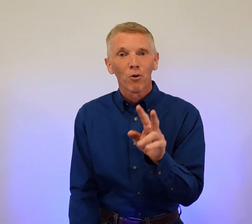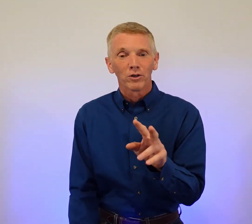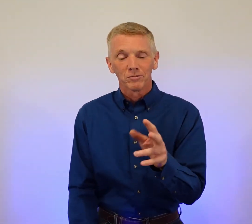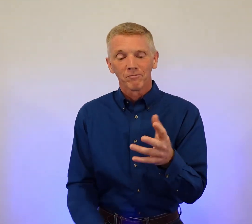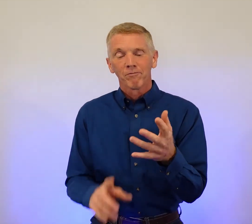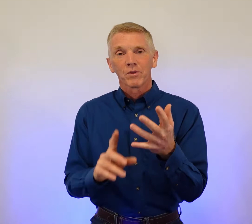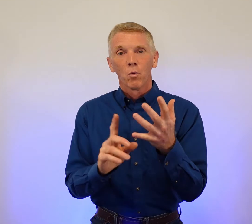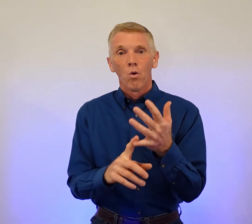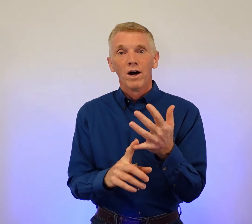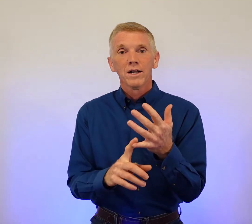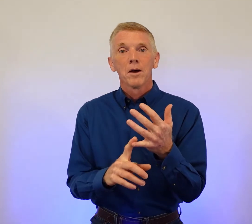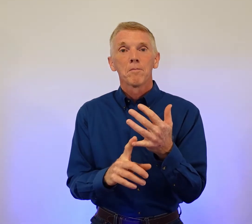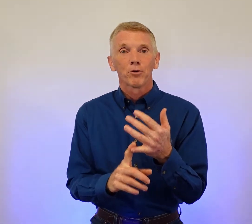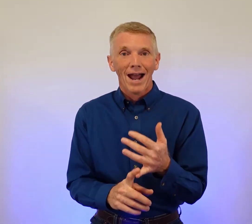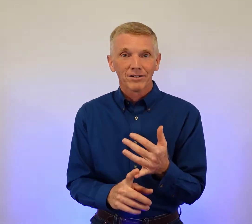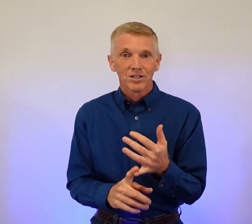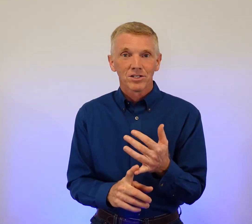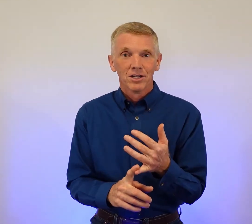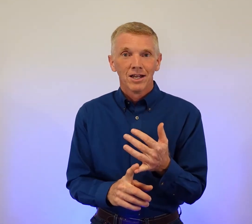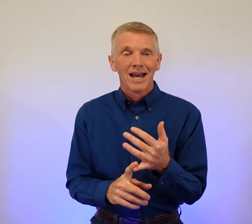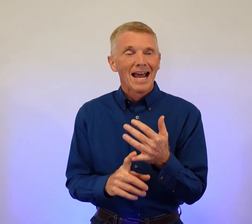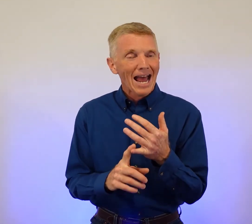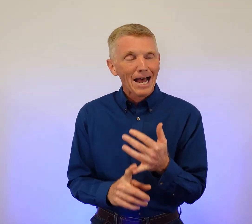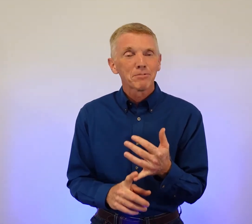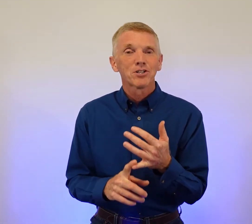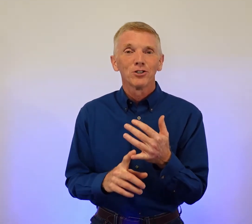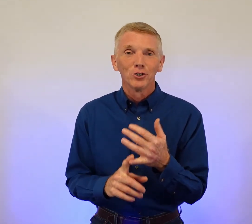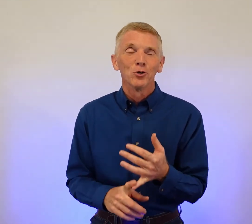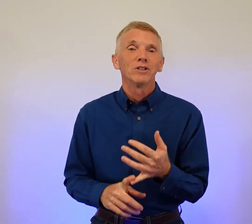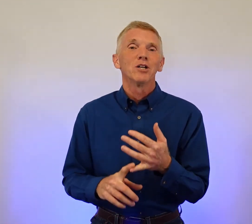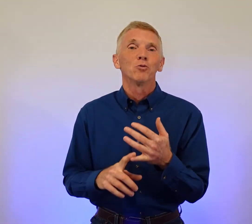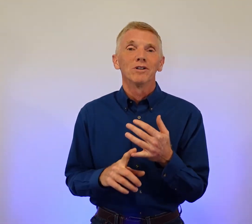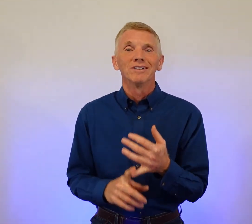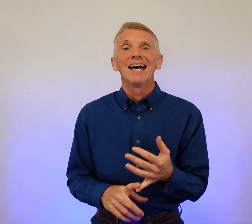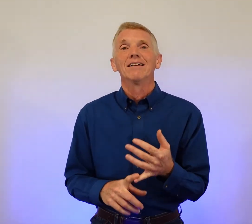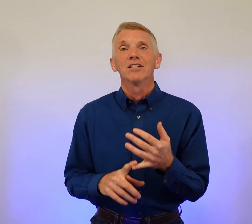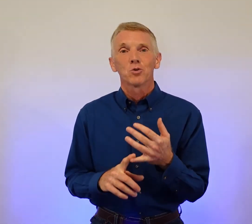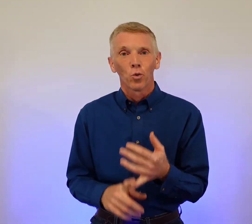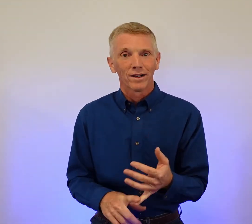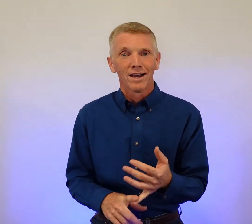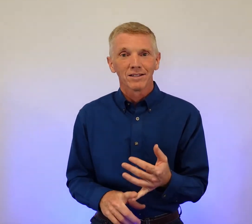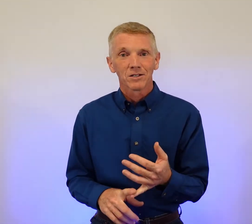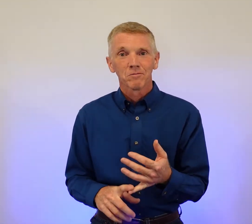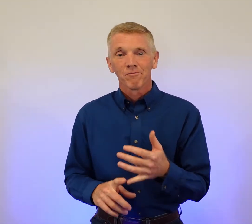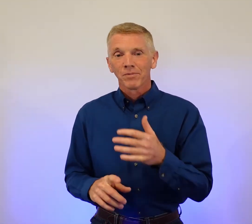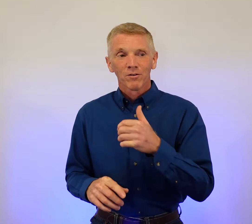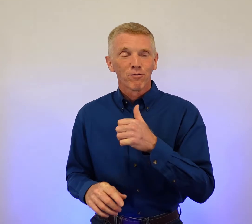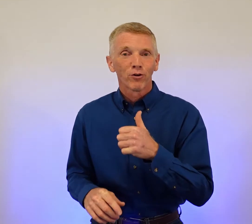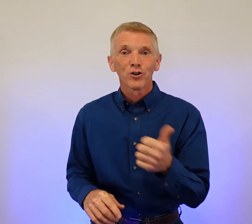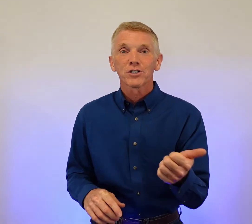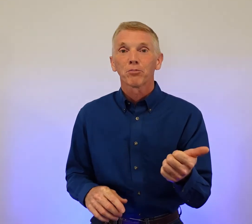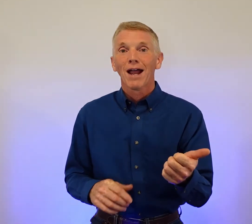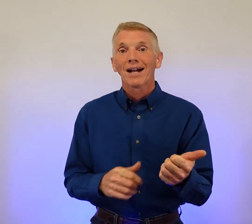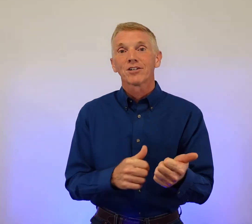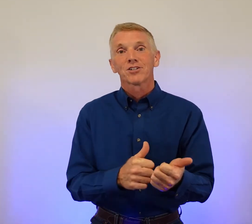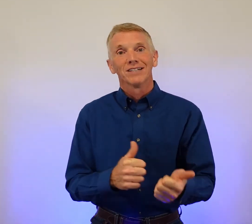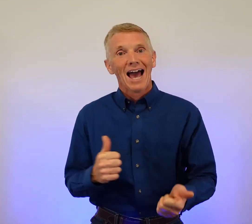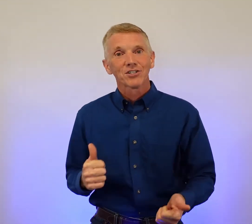important. One, practice, an absolutely relentless work ethic. First to practice, last to